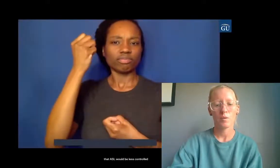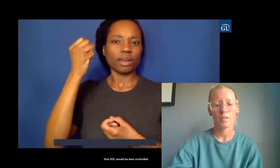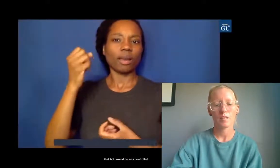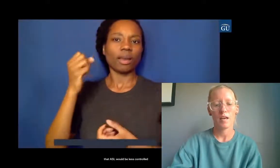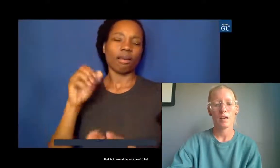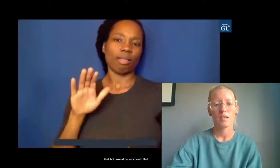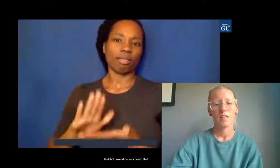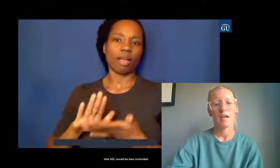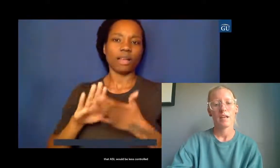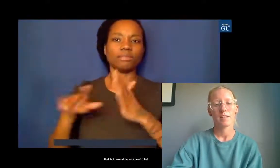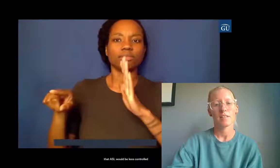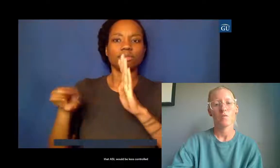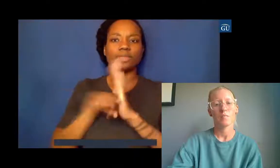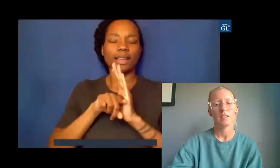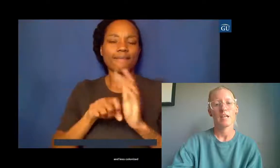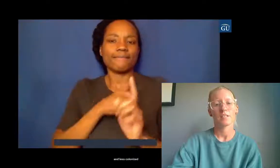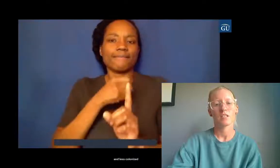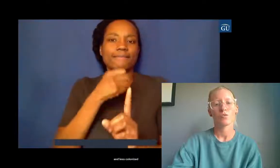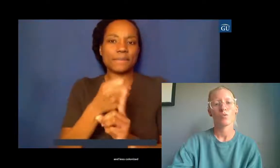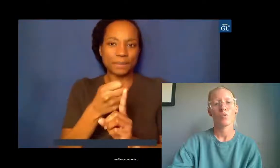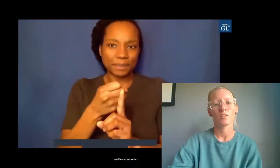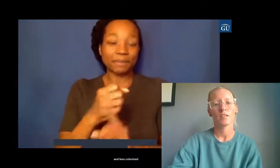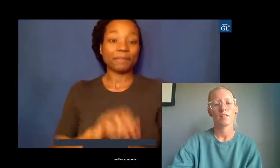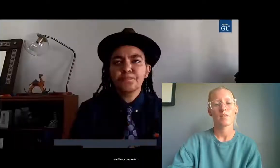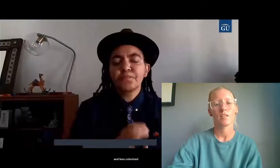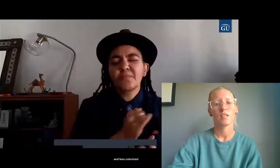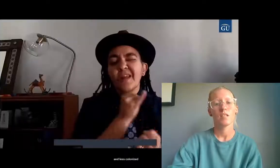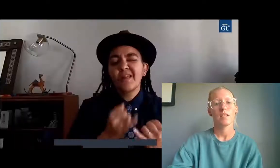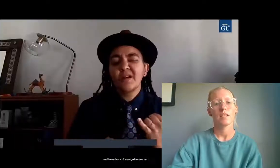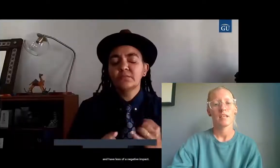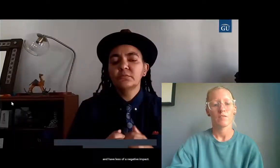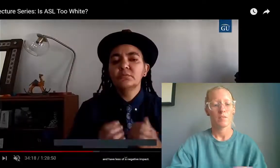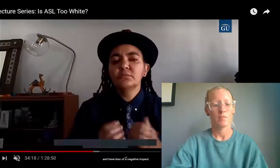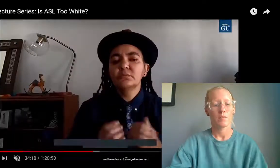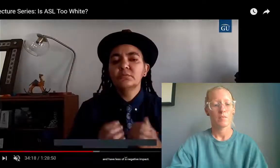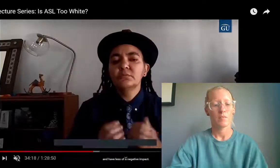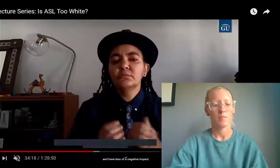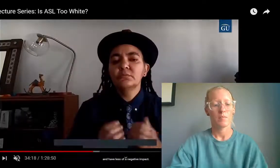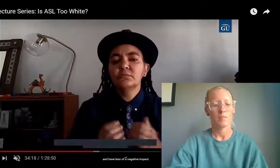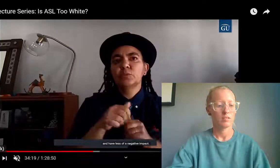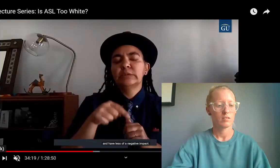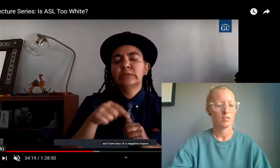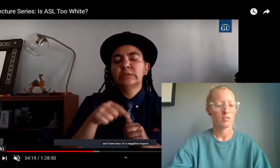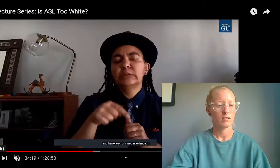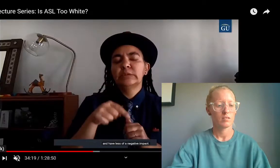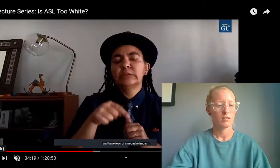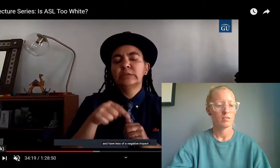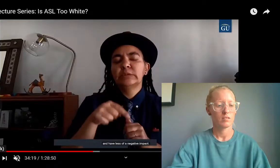that would mean that ASL would be less controlled and less of a negative impact.